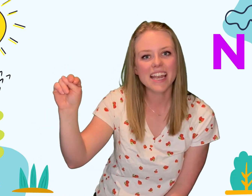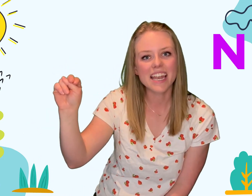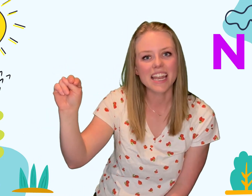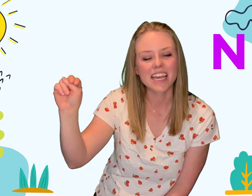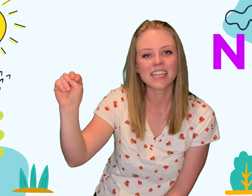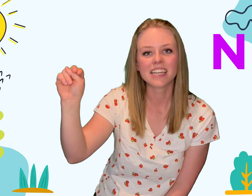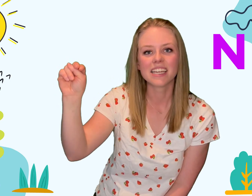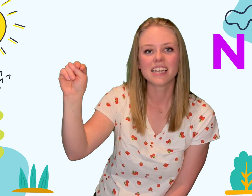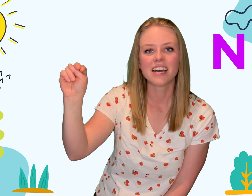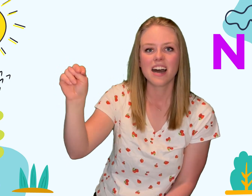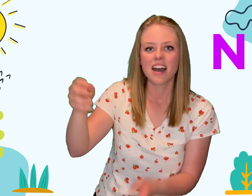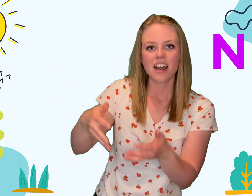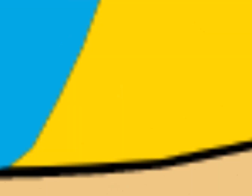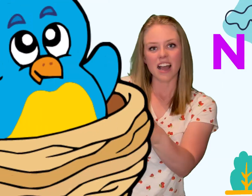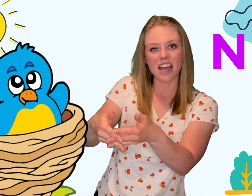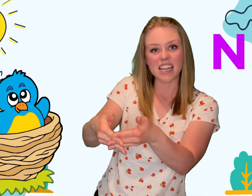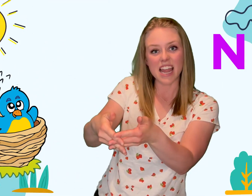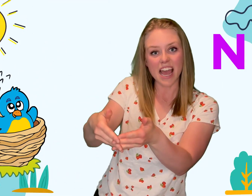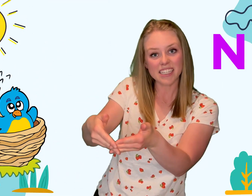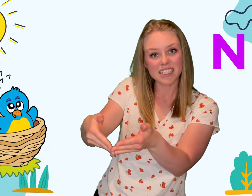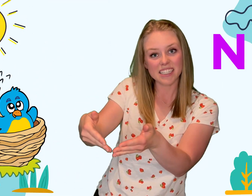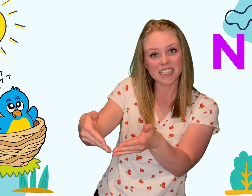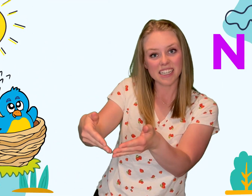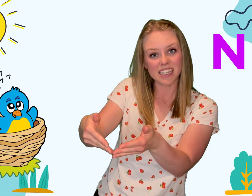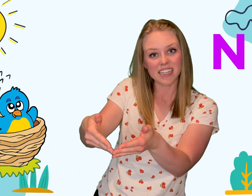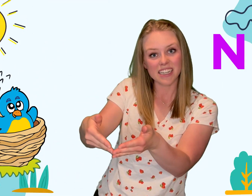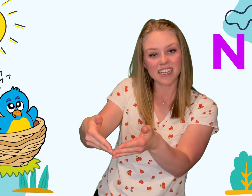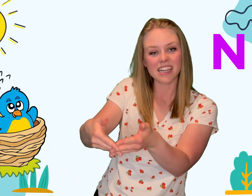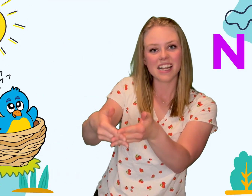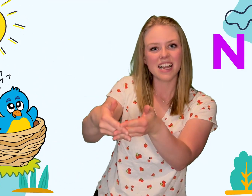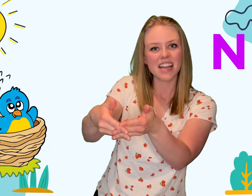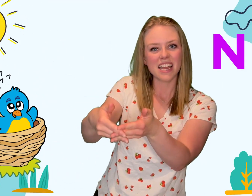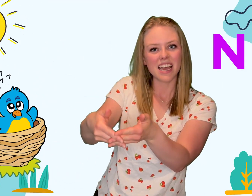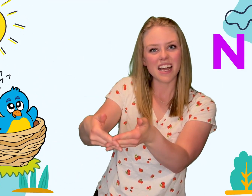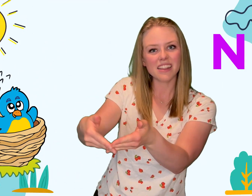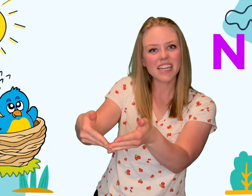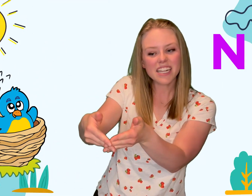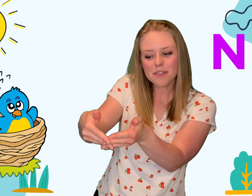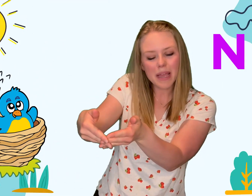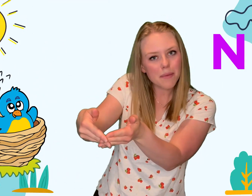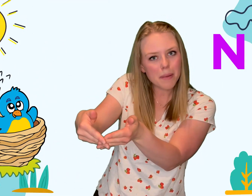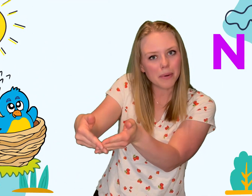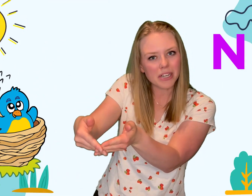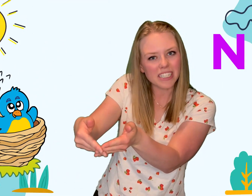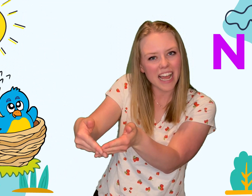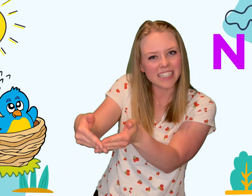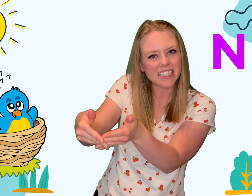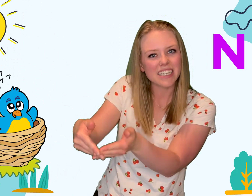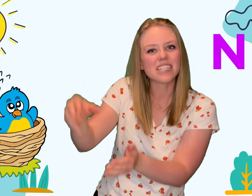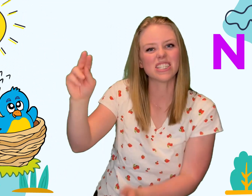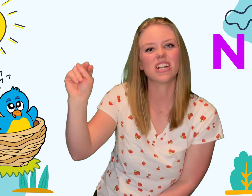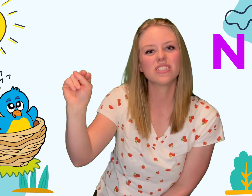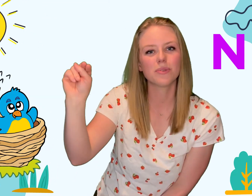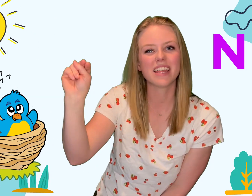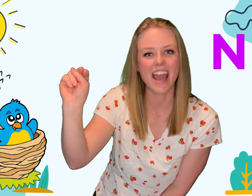N? A nest? A little baby bird nest starts with